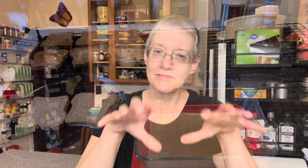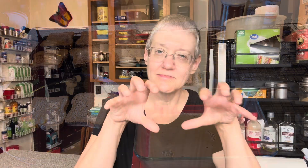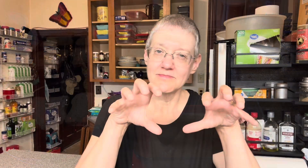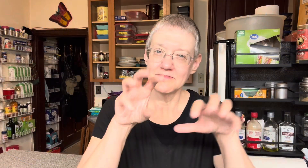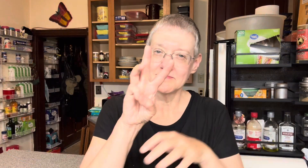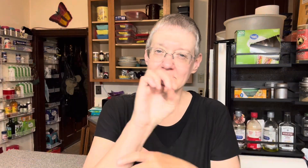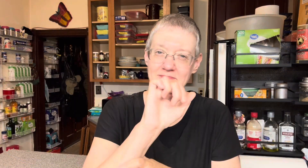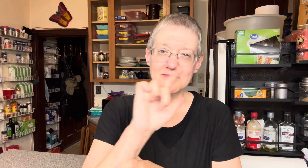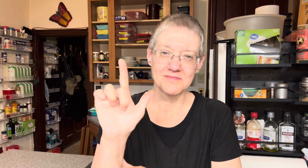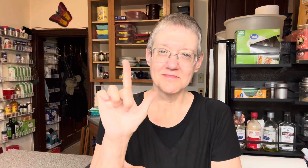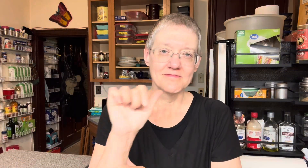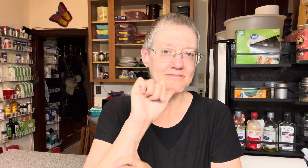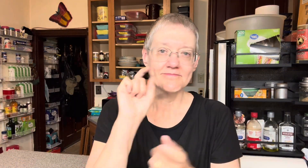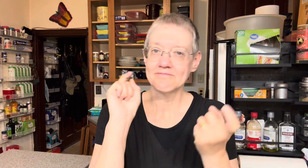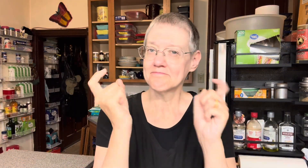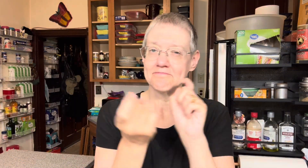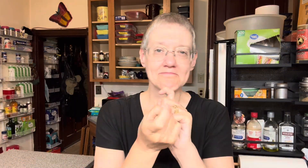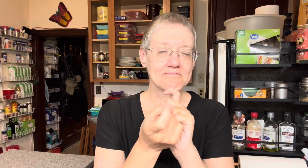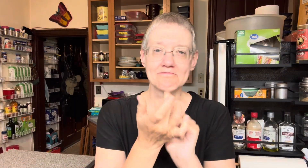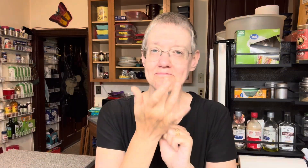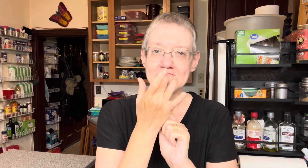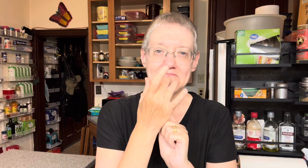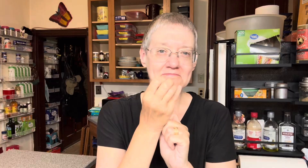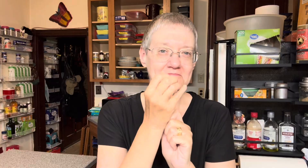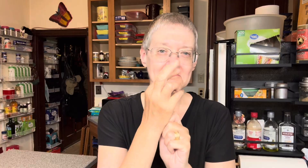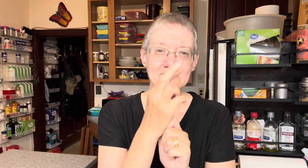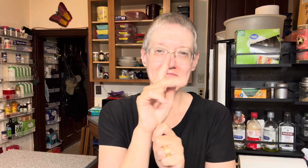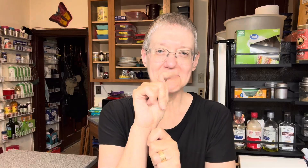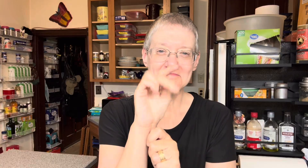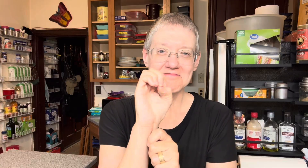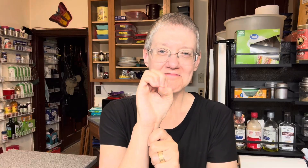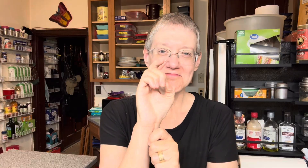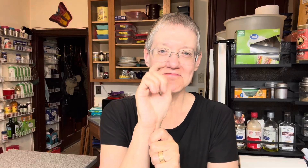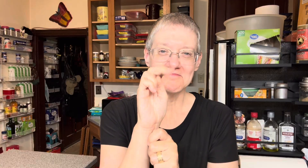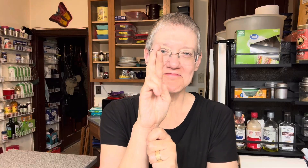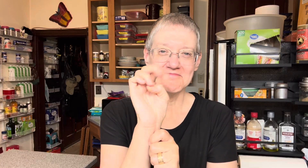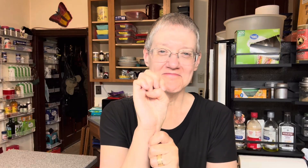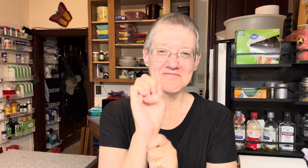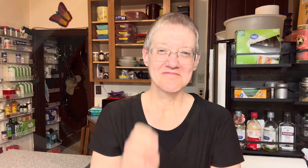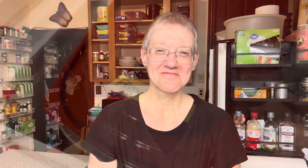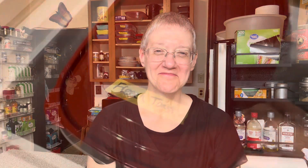They freeze really well. It doesn't change their taste or their texture.